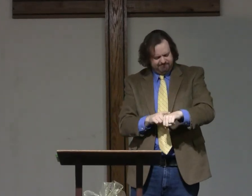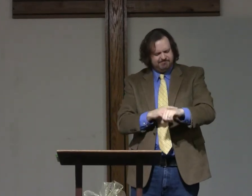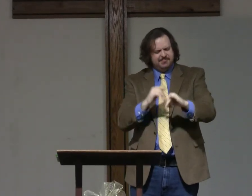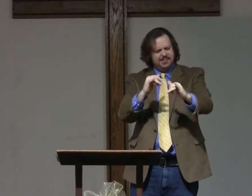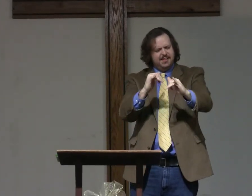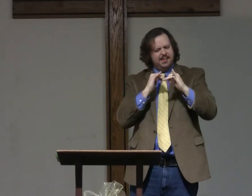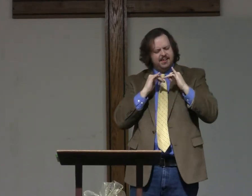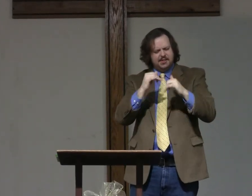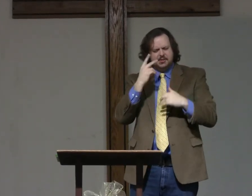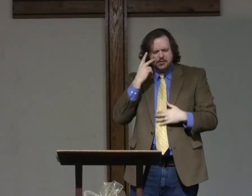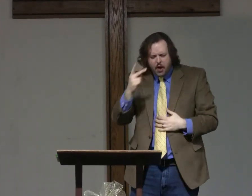even though he was